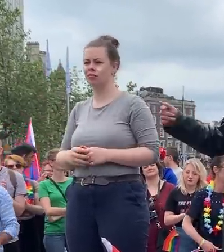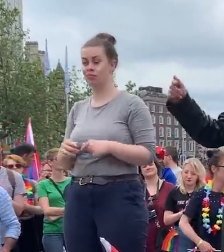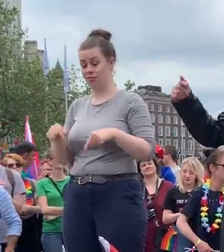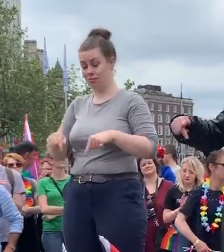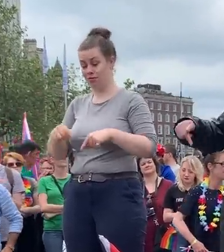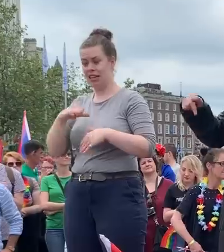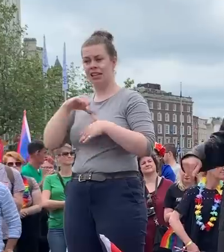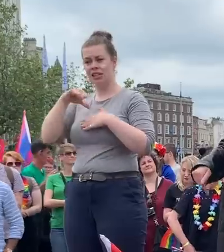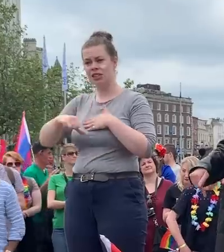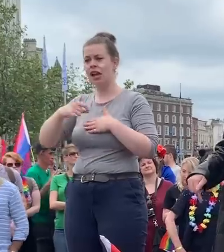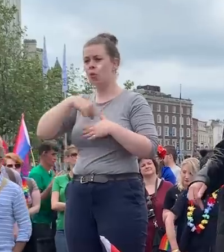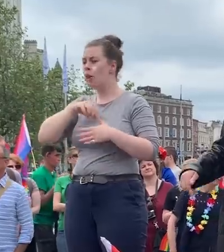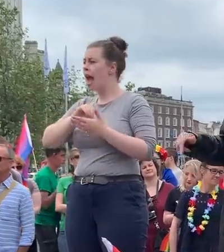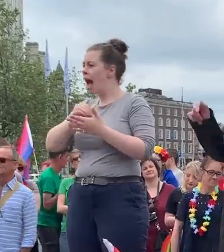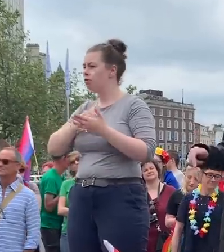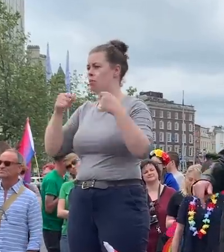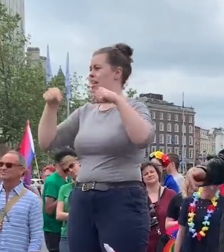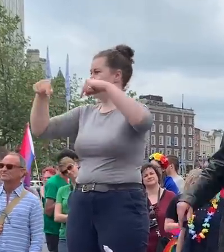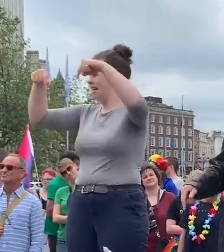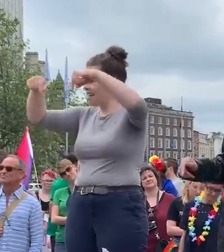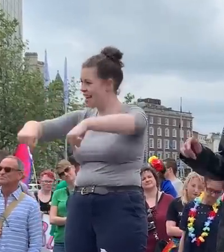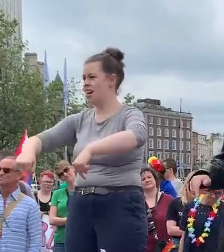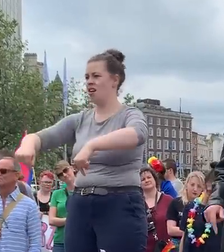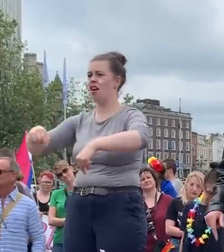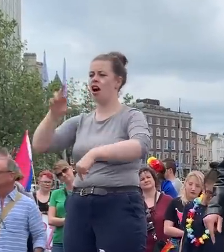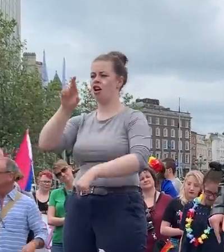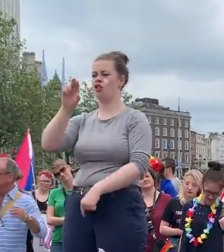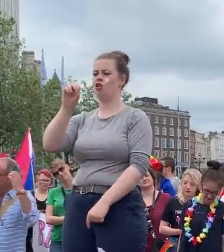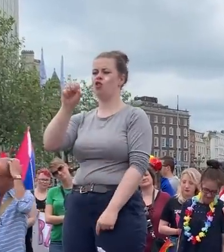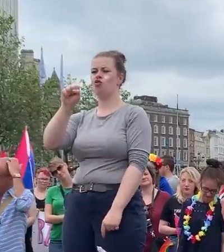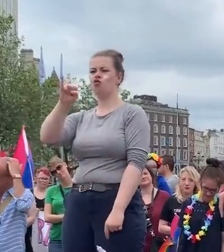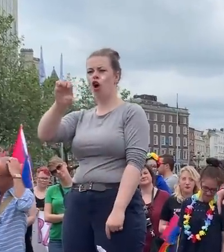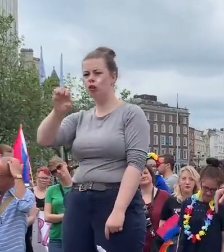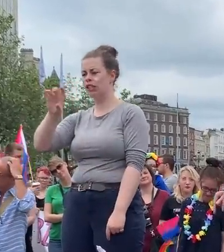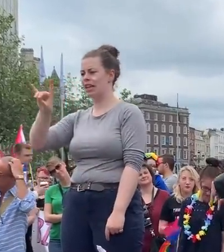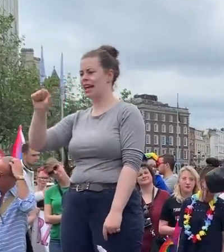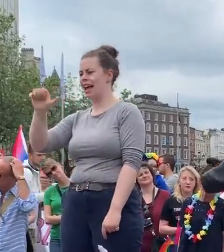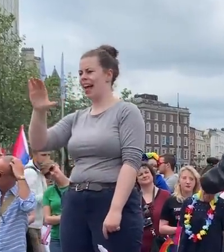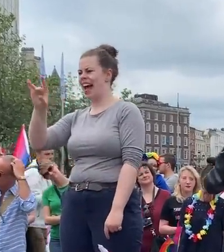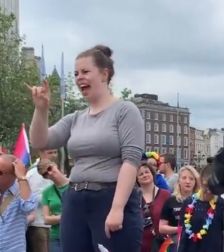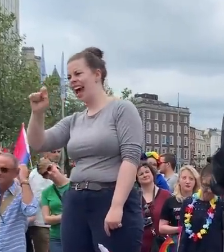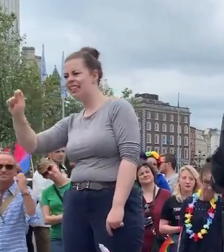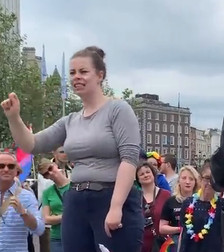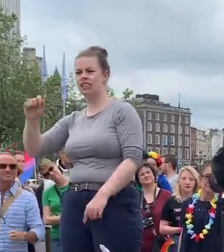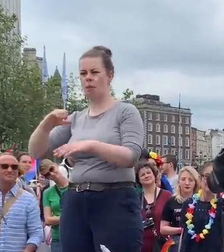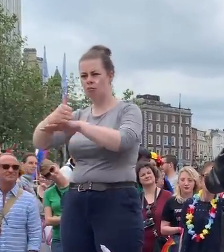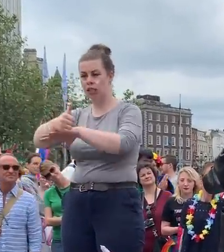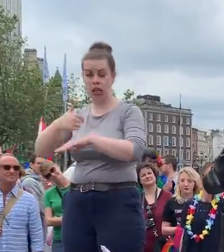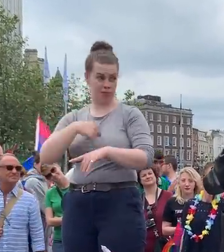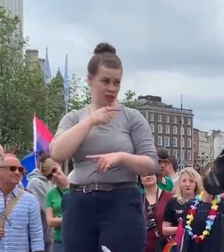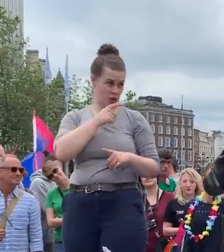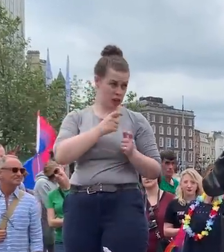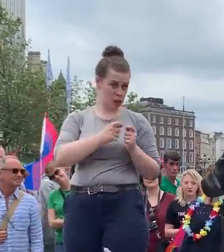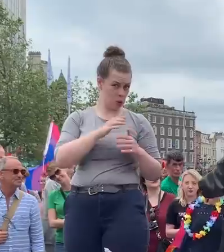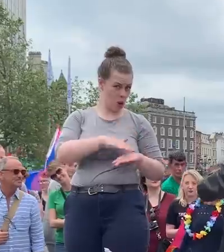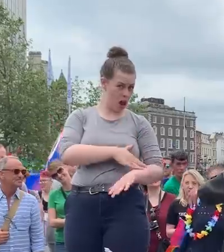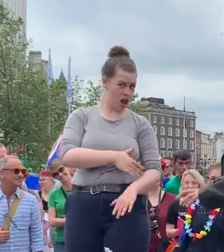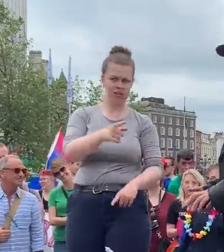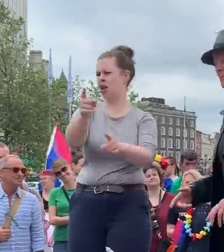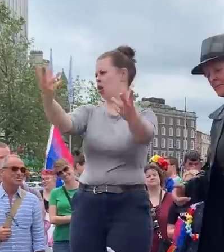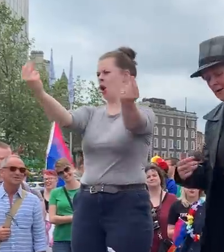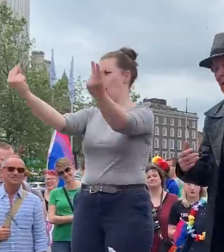today we have to be right here on Rosie Hackett Bridge. Am I talking for too long?